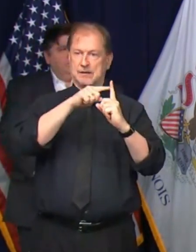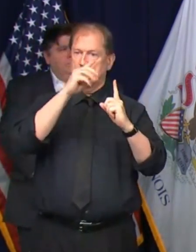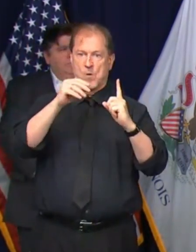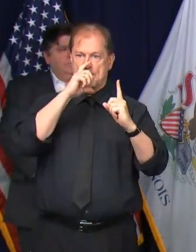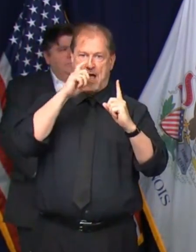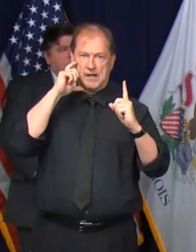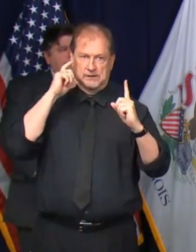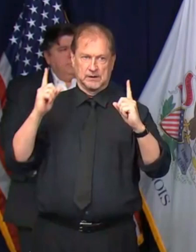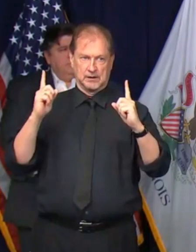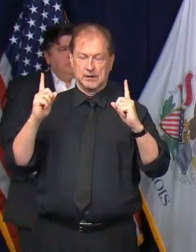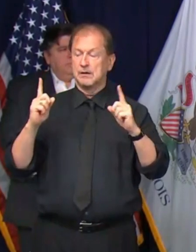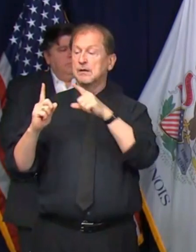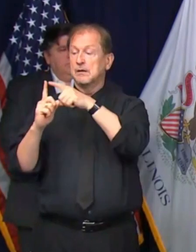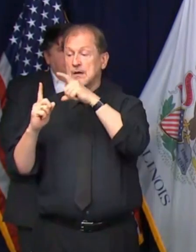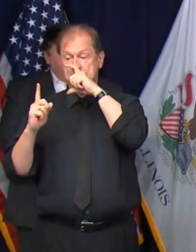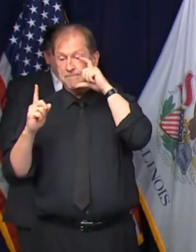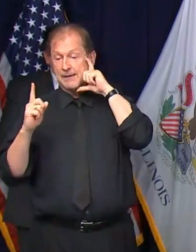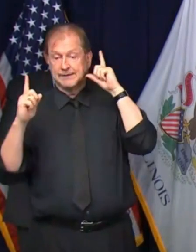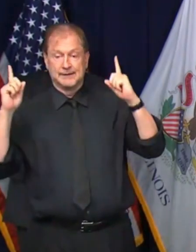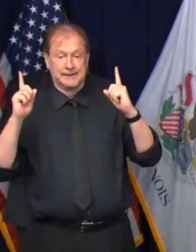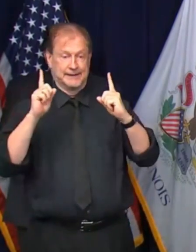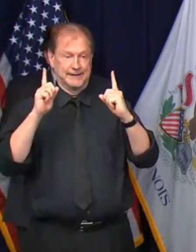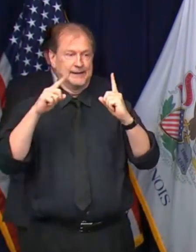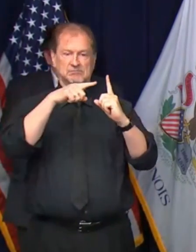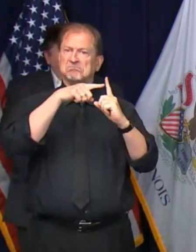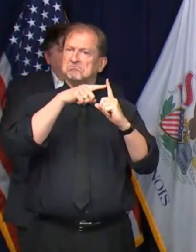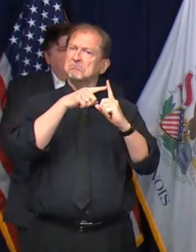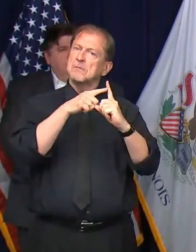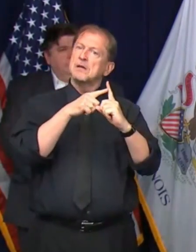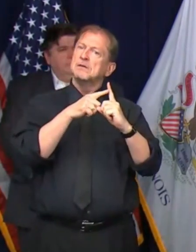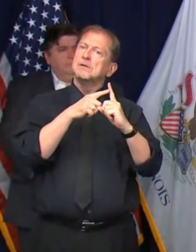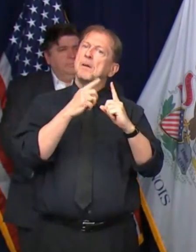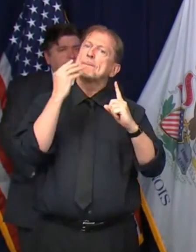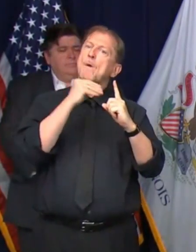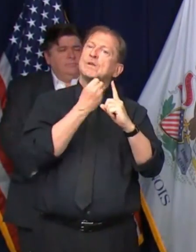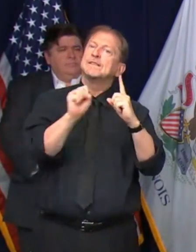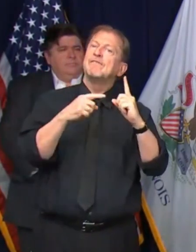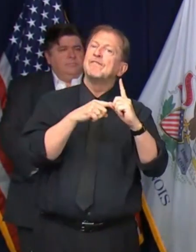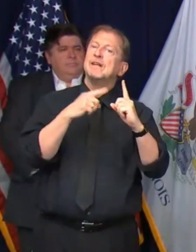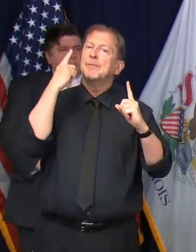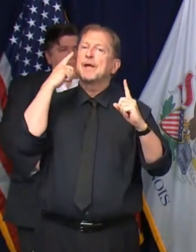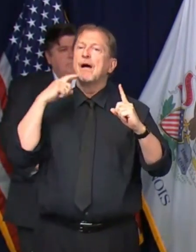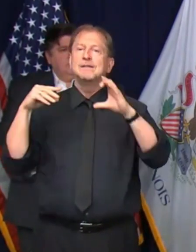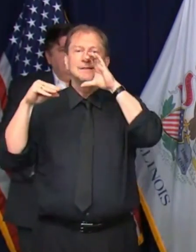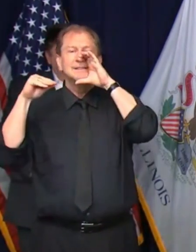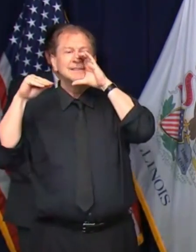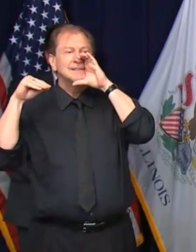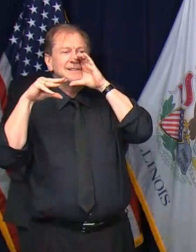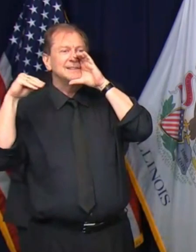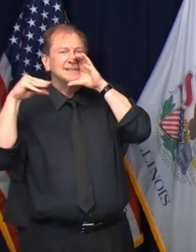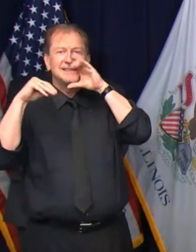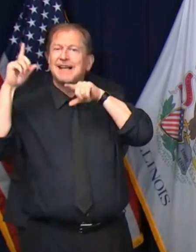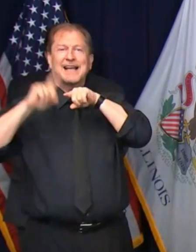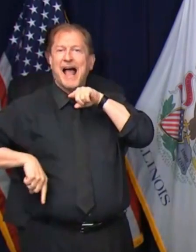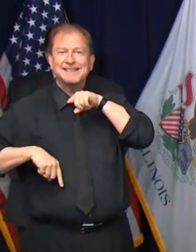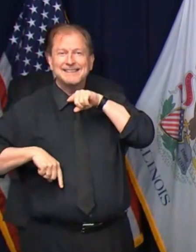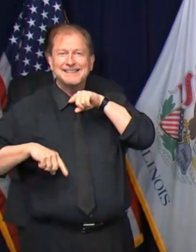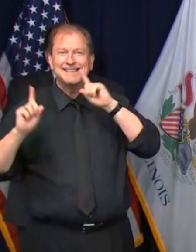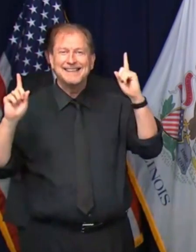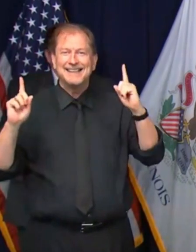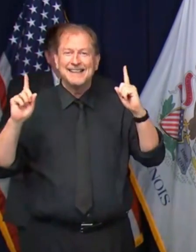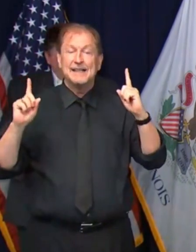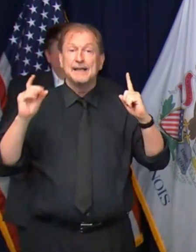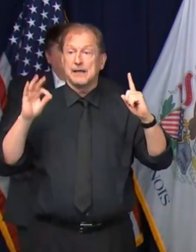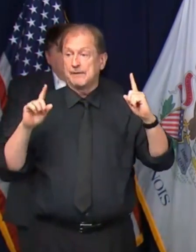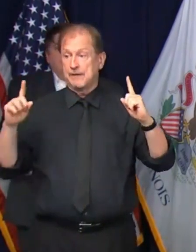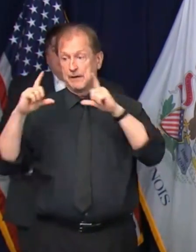would be a lower transmission, lower risk of spread because this person had a mask. If both of them were wearing a mask,